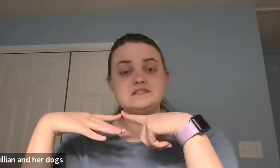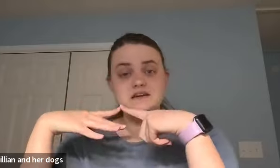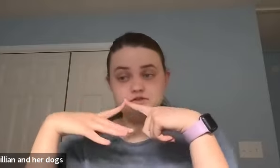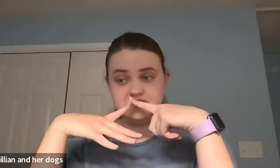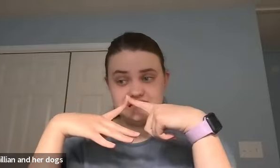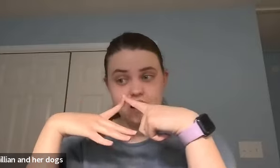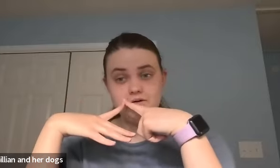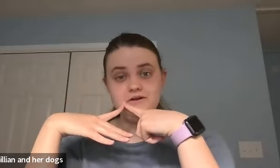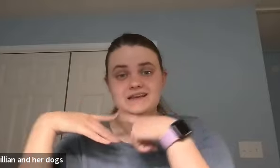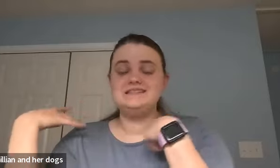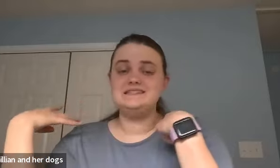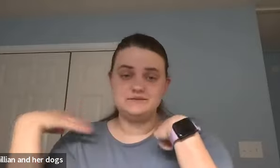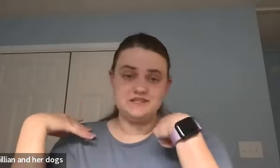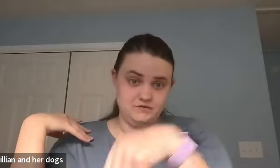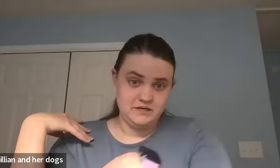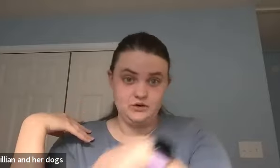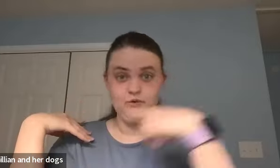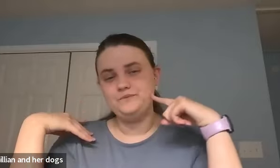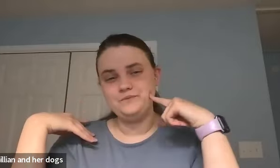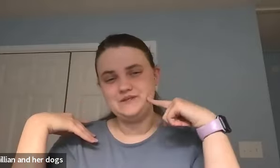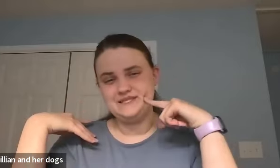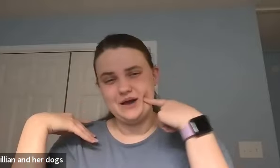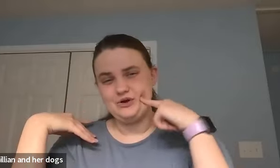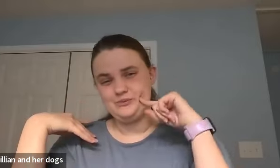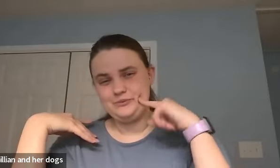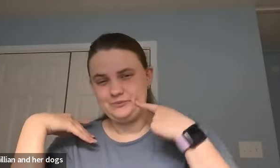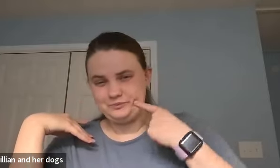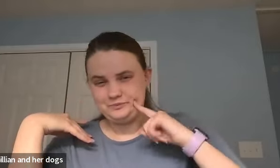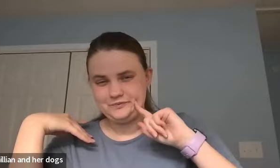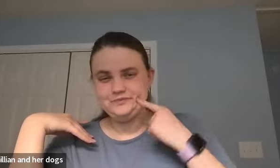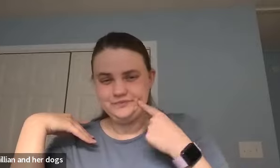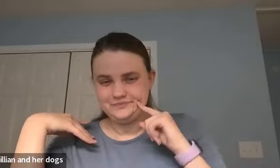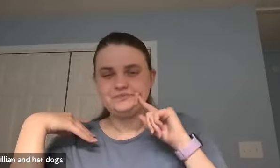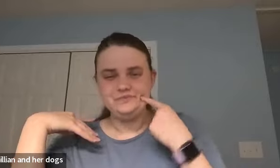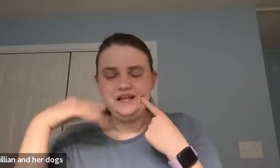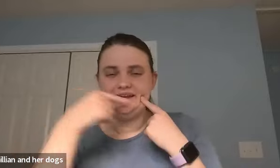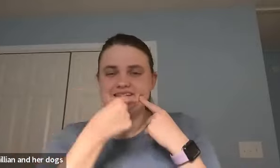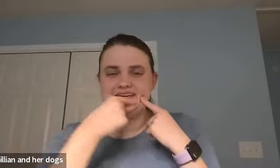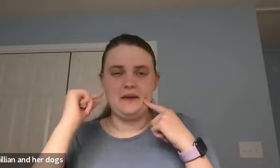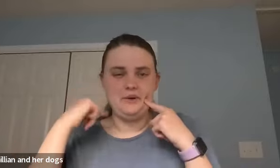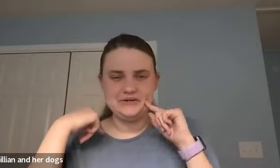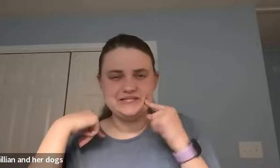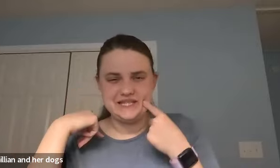sign for sour is the same sign for pickle, sour. And it's again that pursed